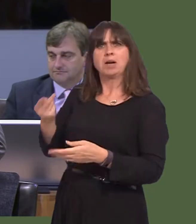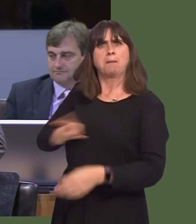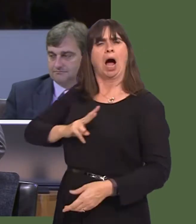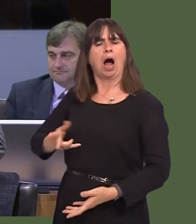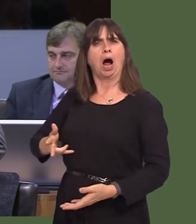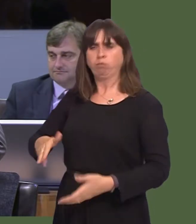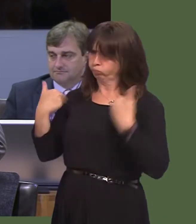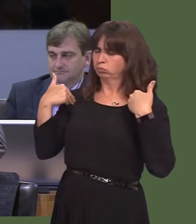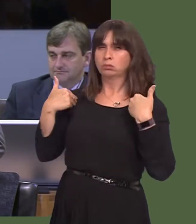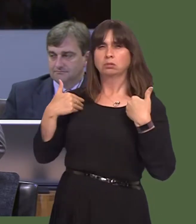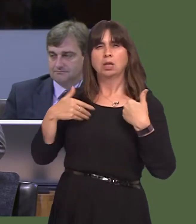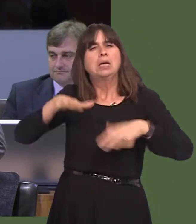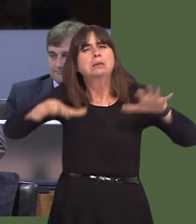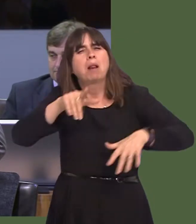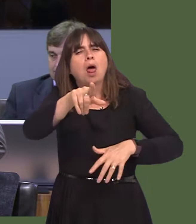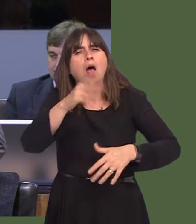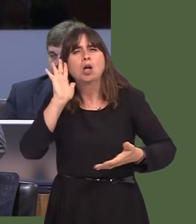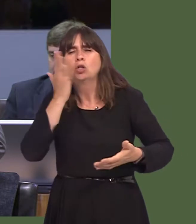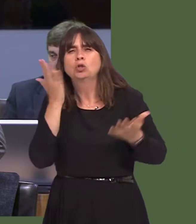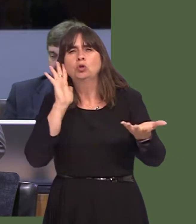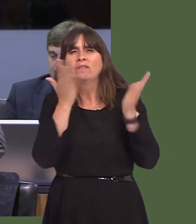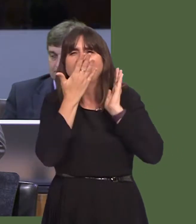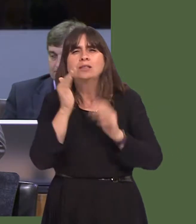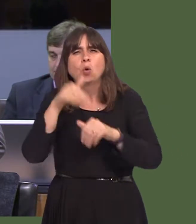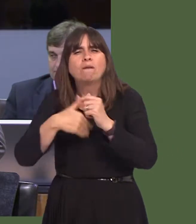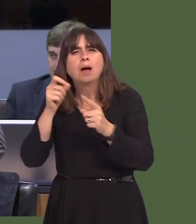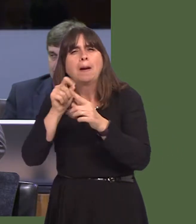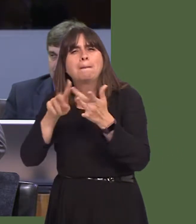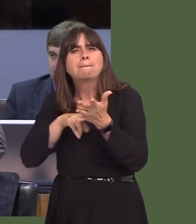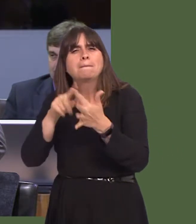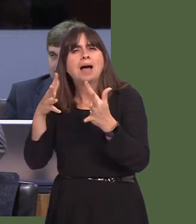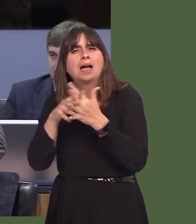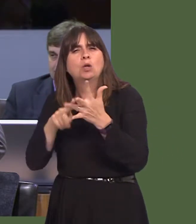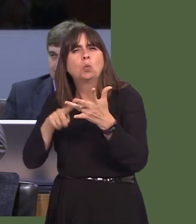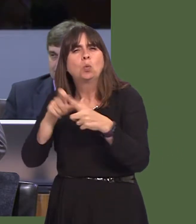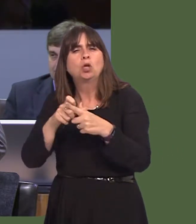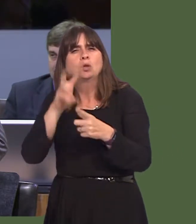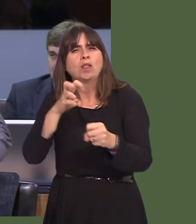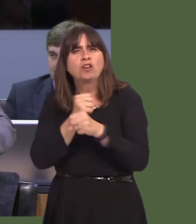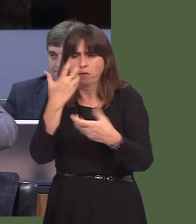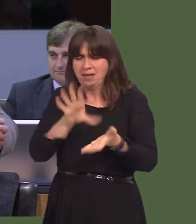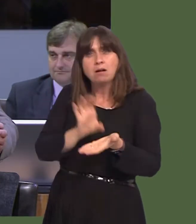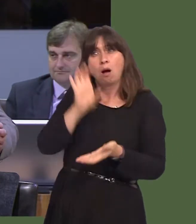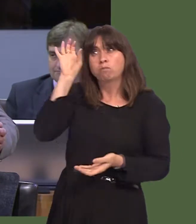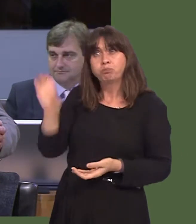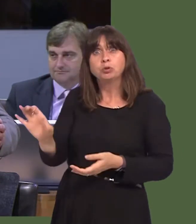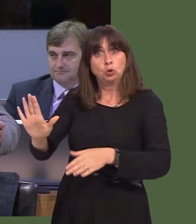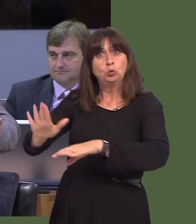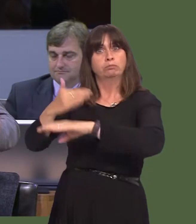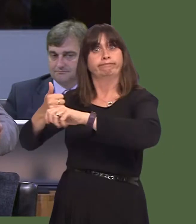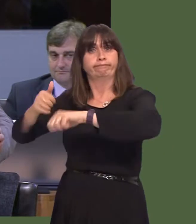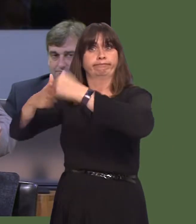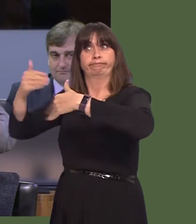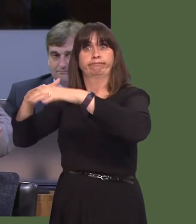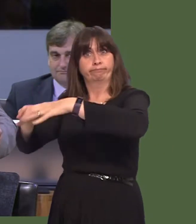report today around Pinewood and the money that the Welsh Government made available to Pinewood to develop the facility in St Mellons.